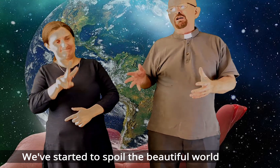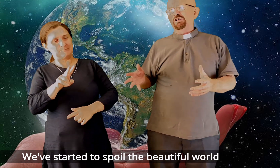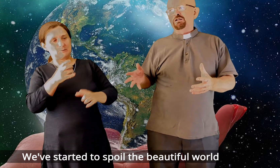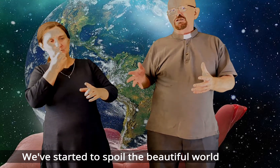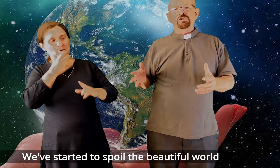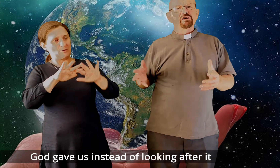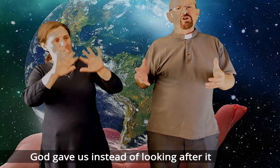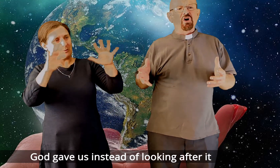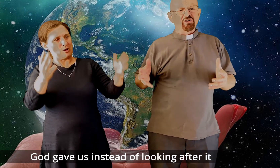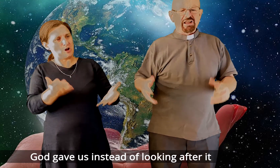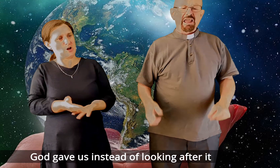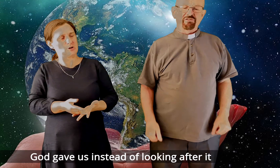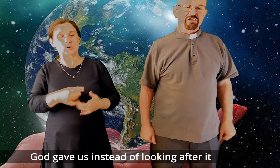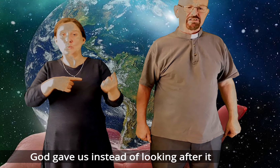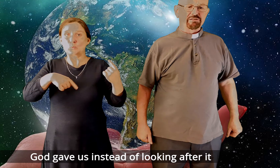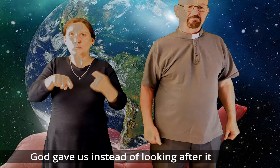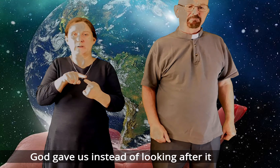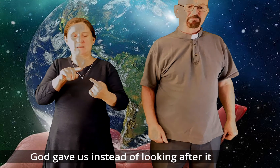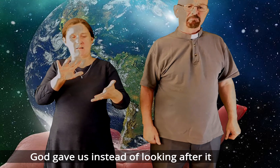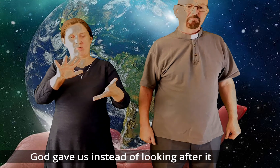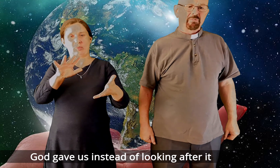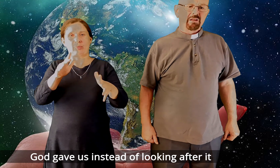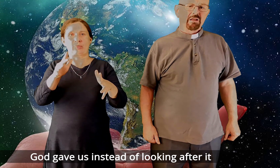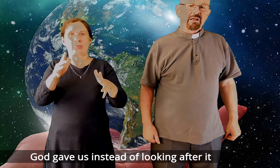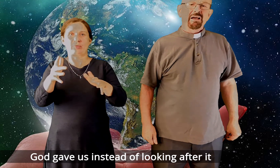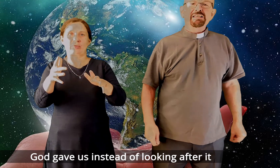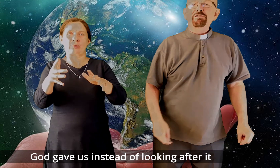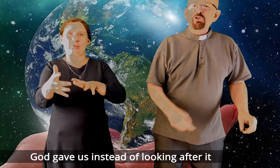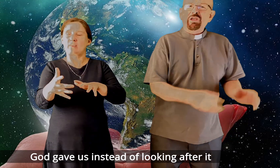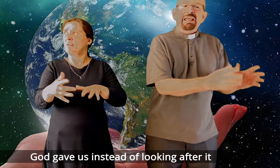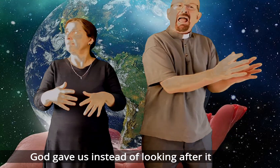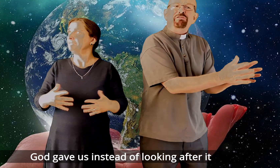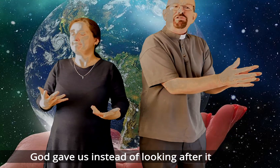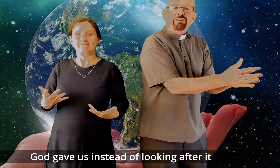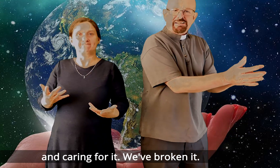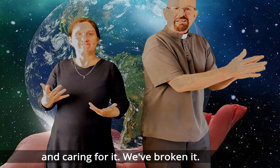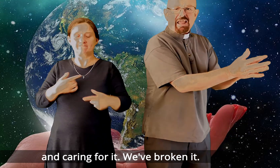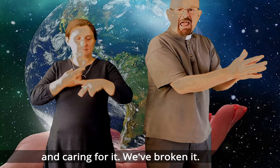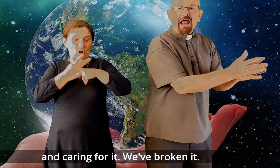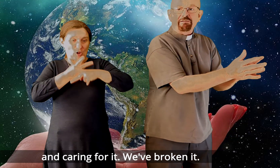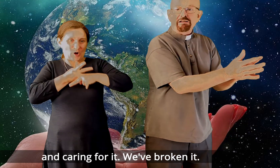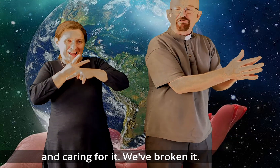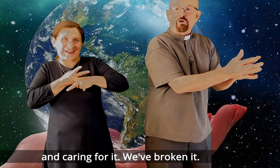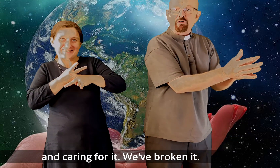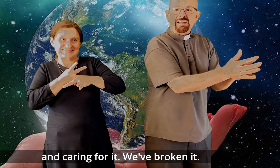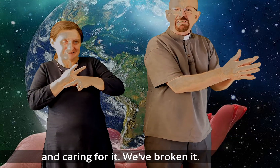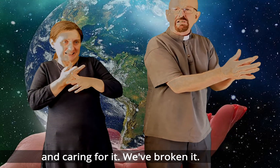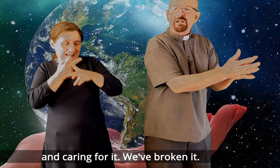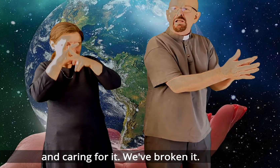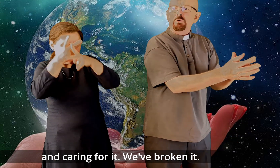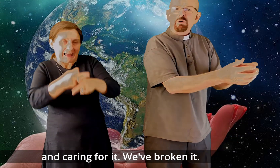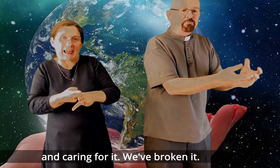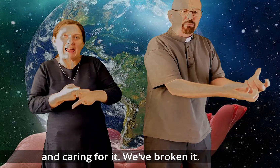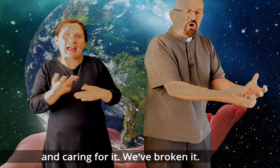world God gave us. Instead of looking after it and caring for it, we've broken